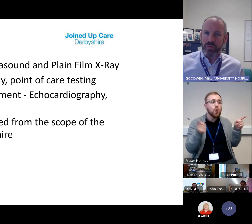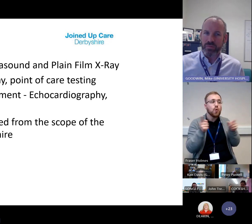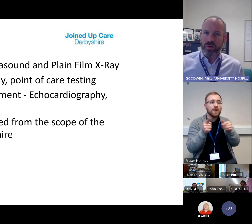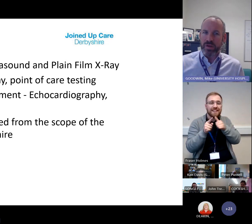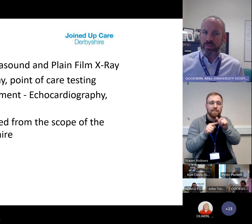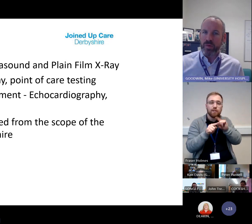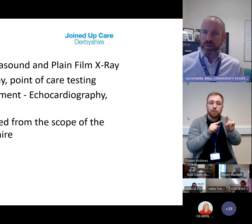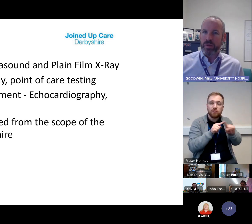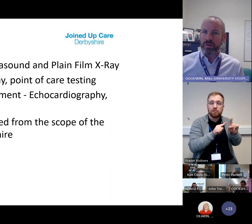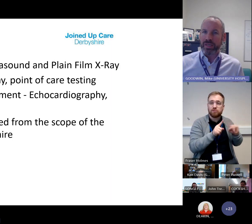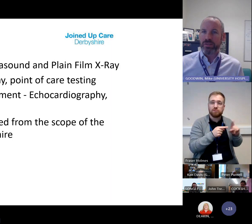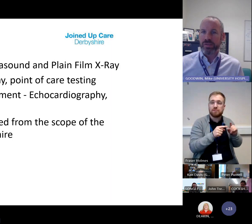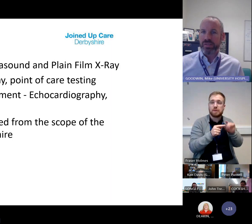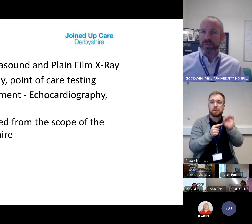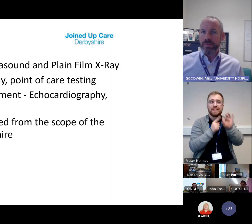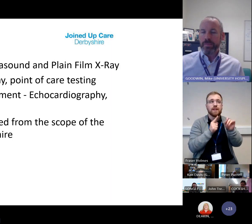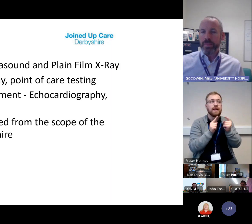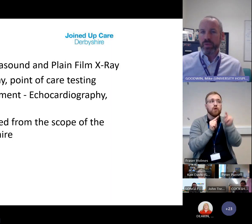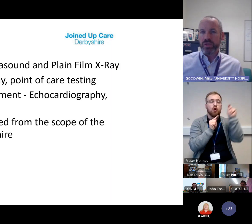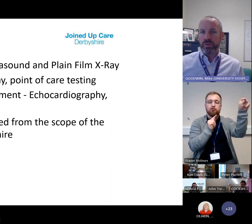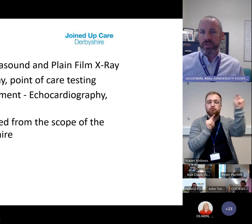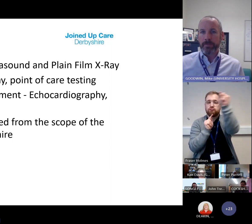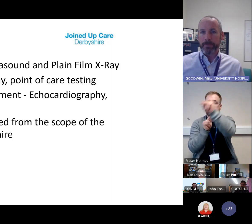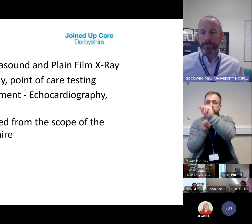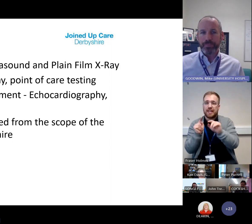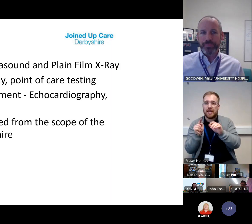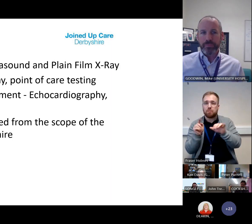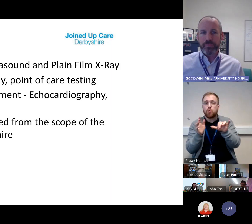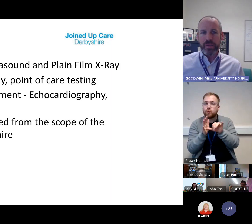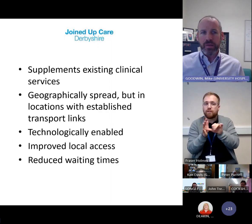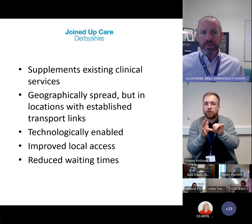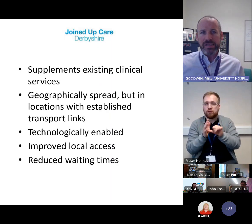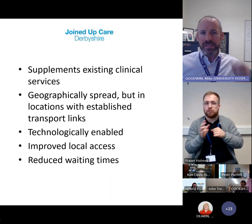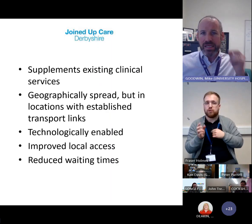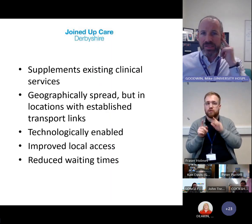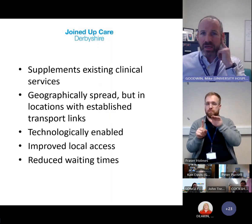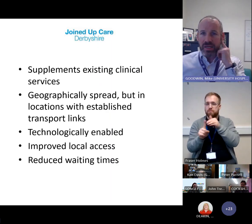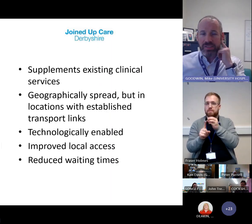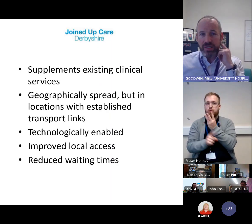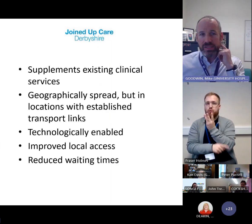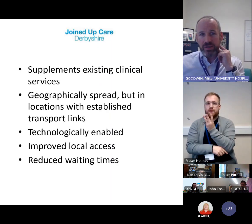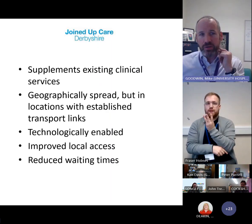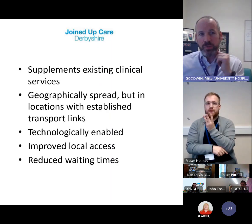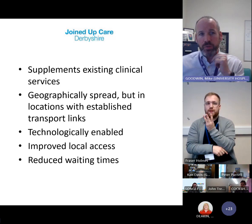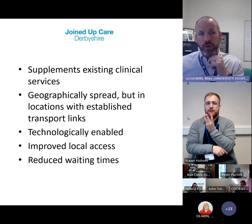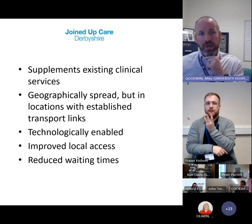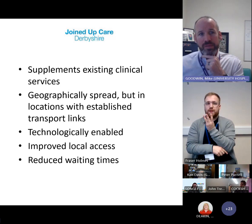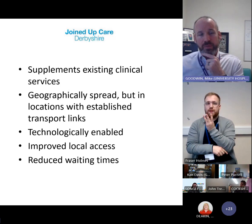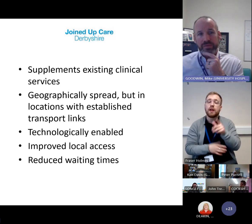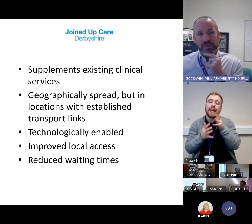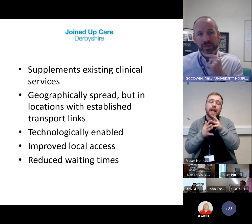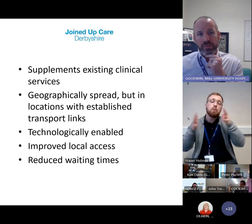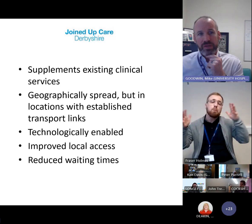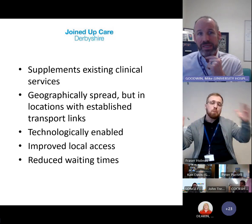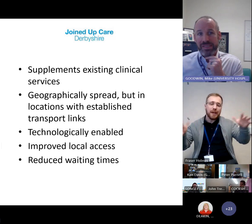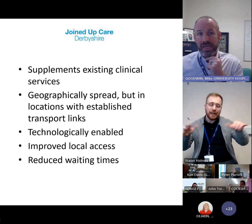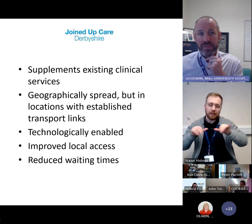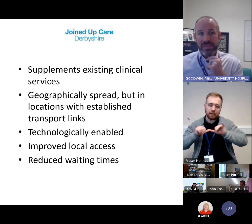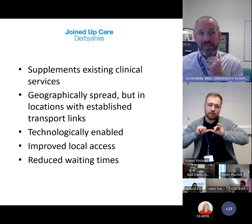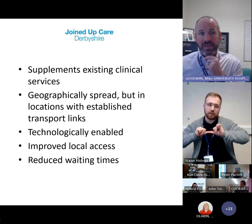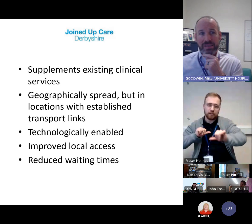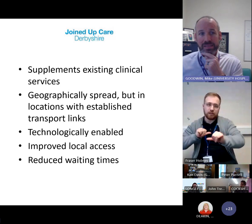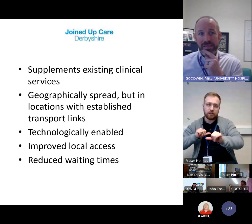in some of our more remote locations that were chosen. As I said at the start, it's a huge programme, so we've done something